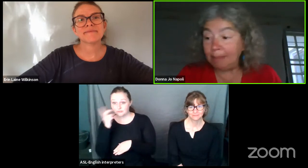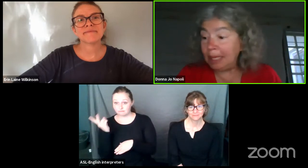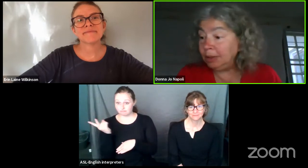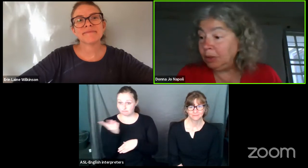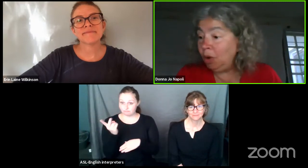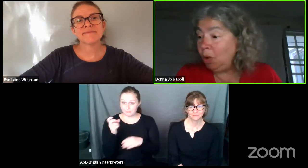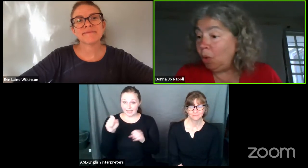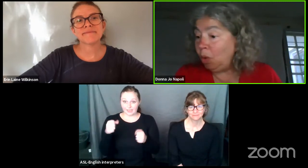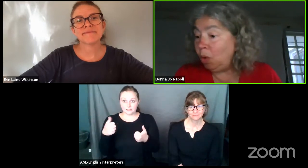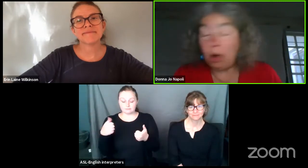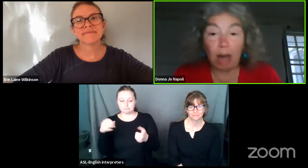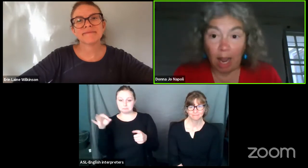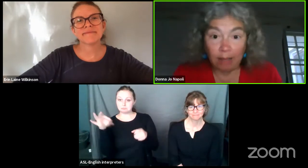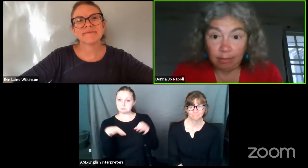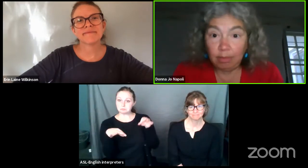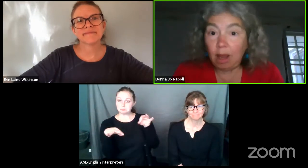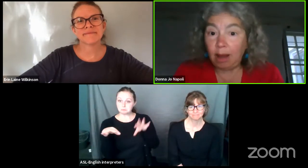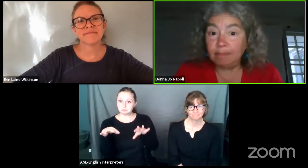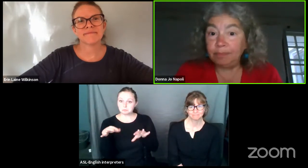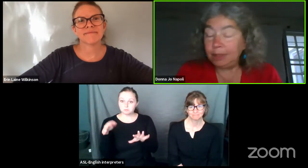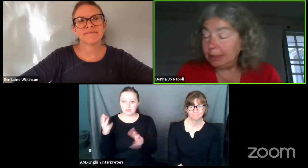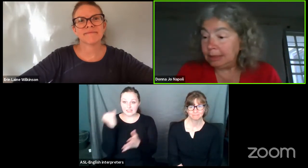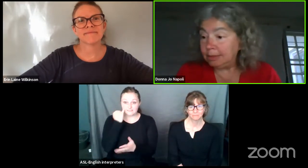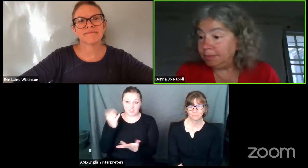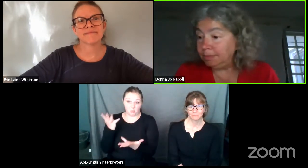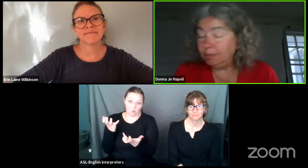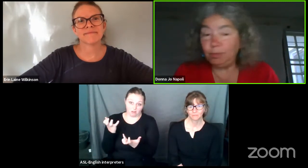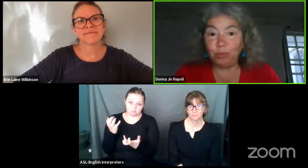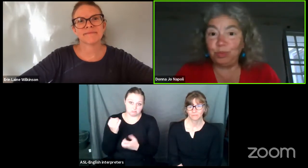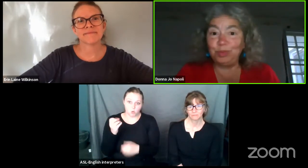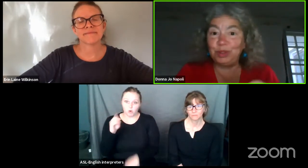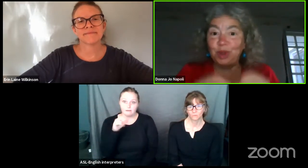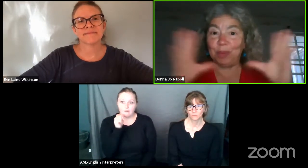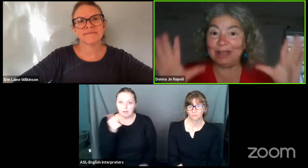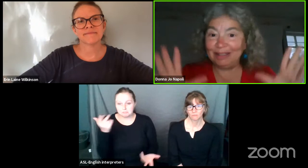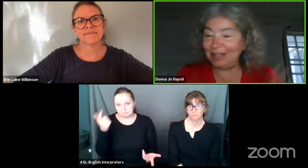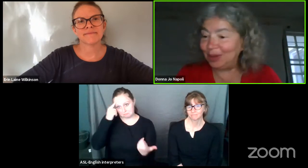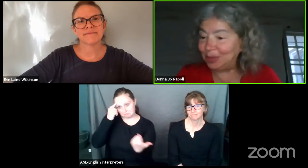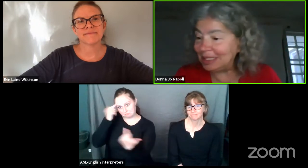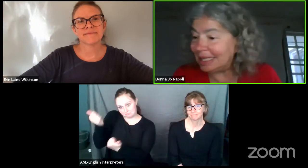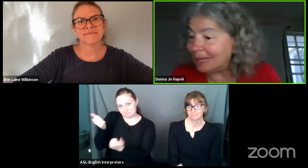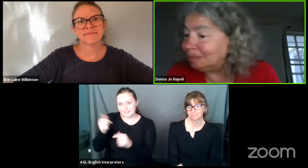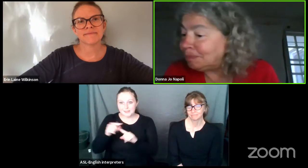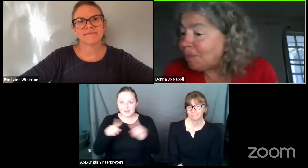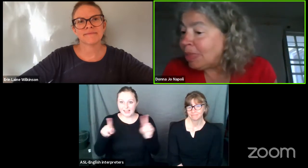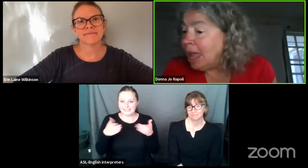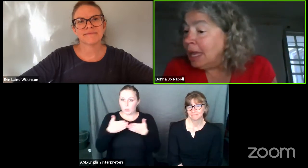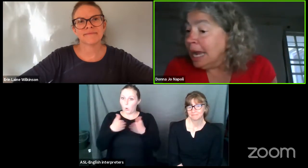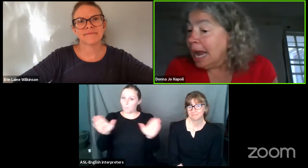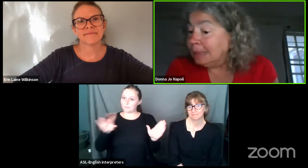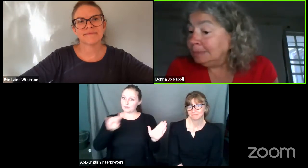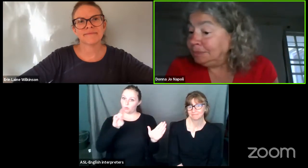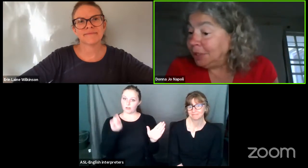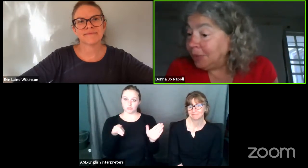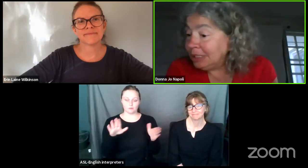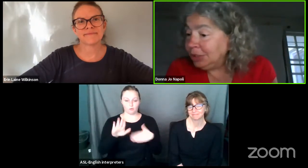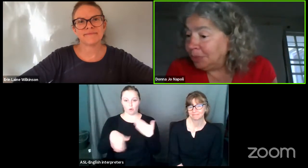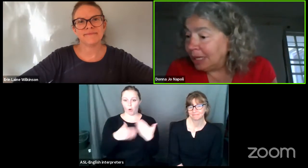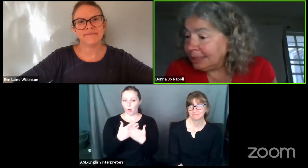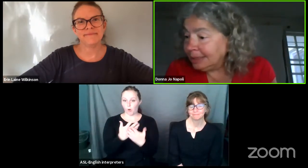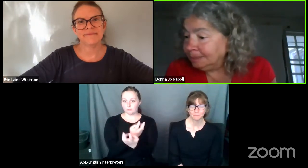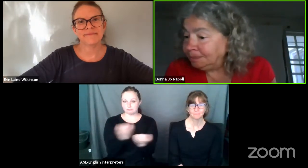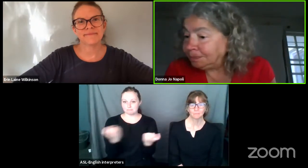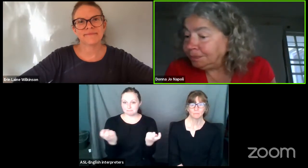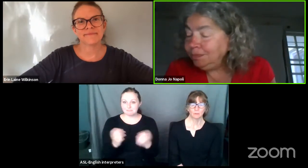to chime in or not. It's open, you know, we'll see. The